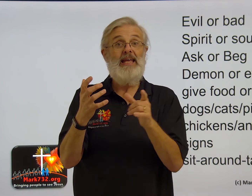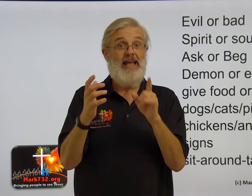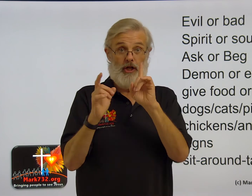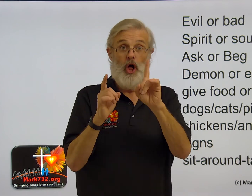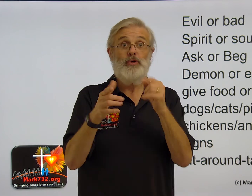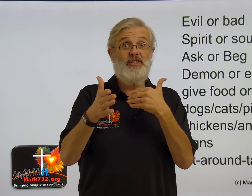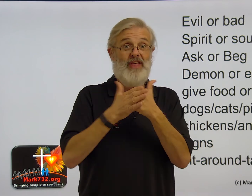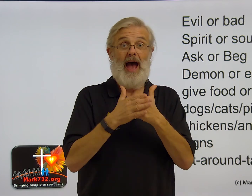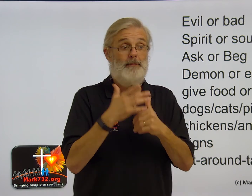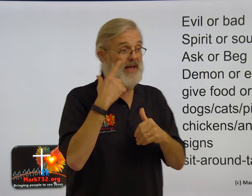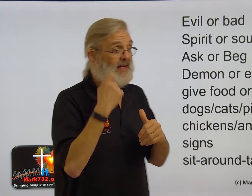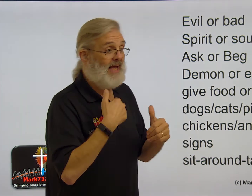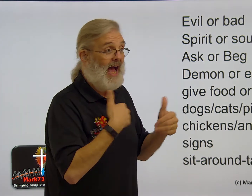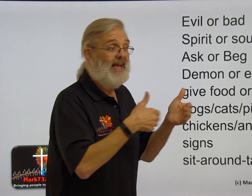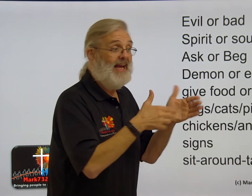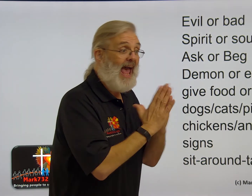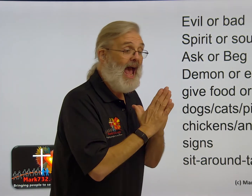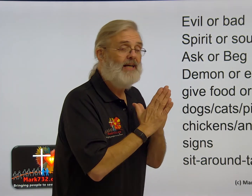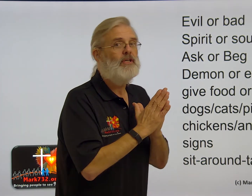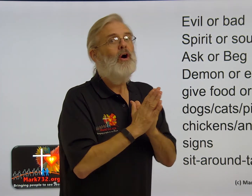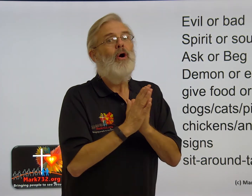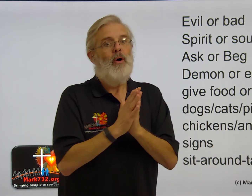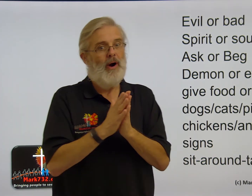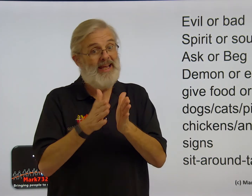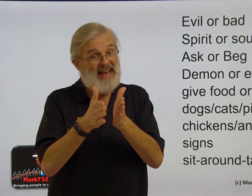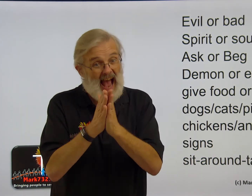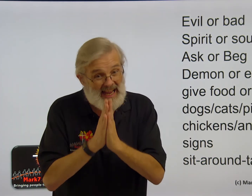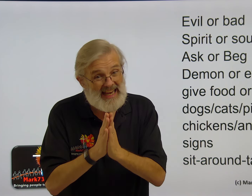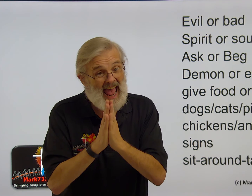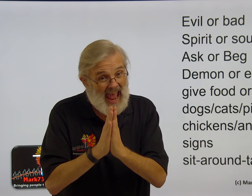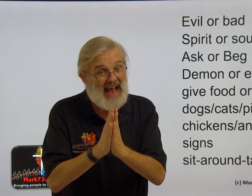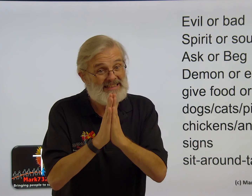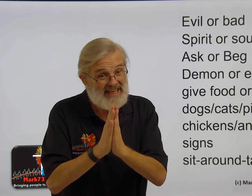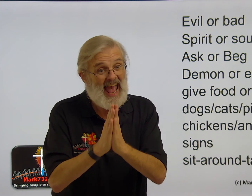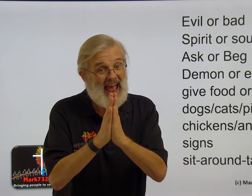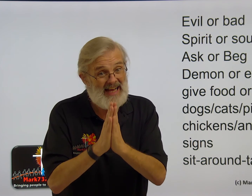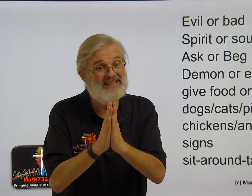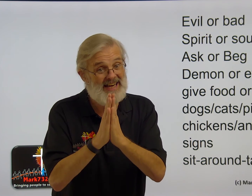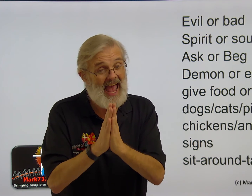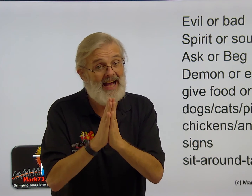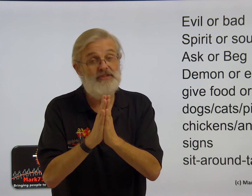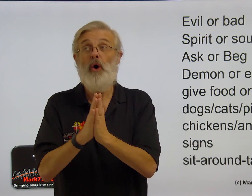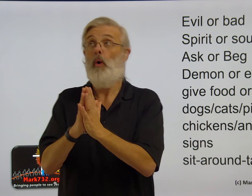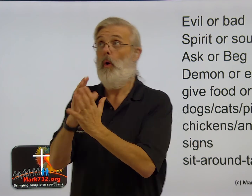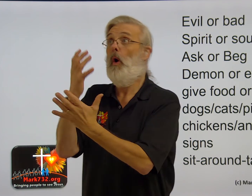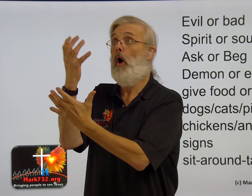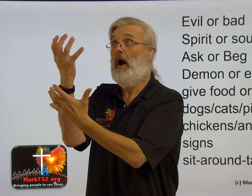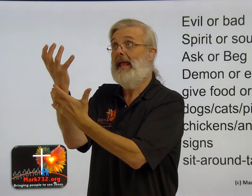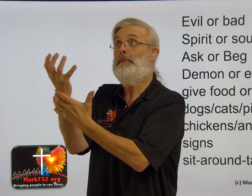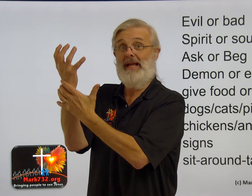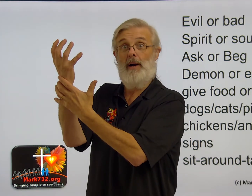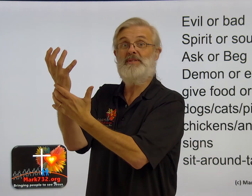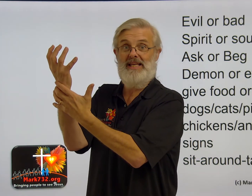get close to that because I can ask like it I can ask and ask and ask or it becomes this